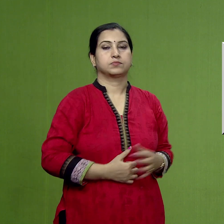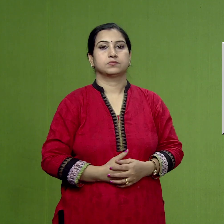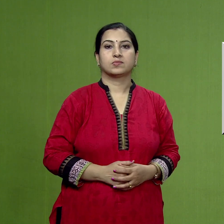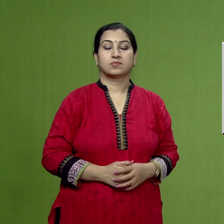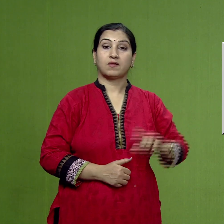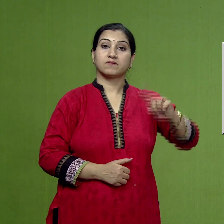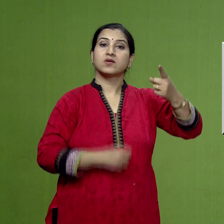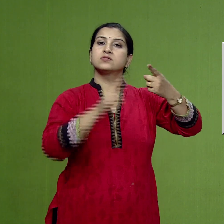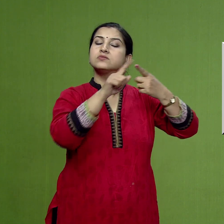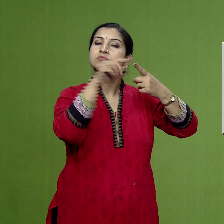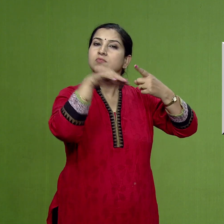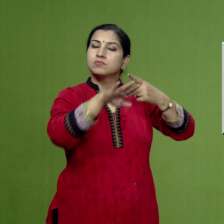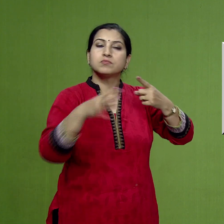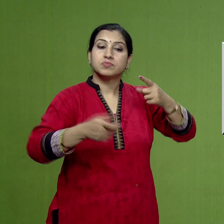Distribution of population.